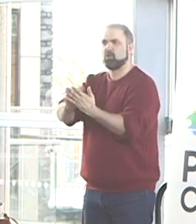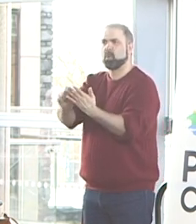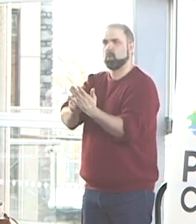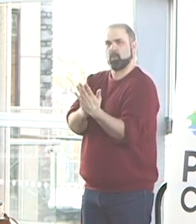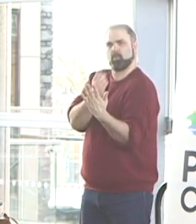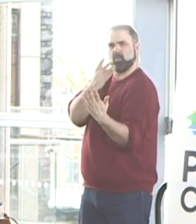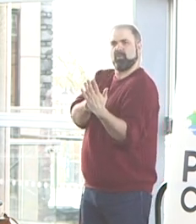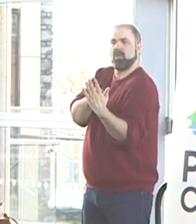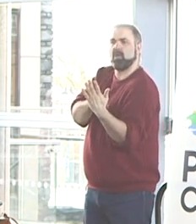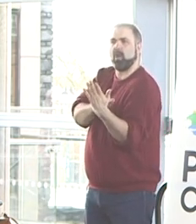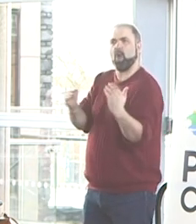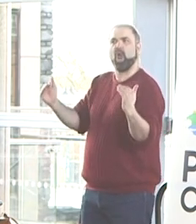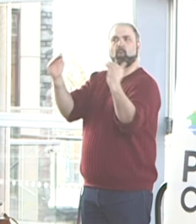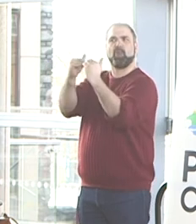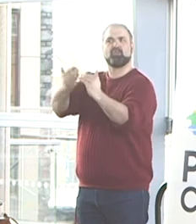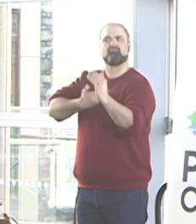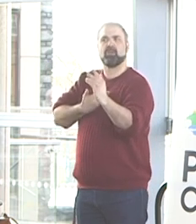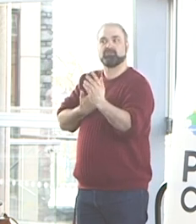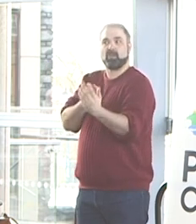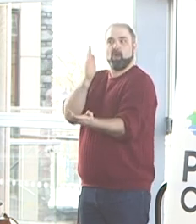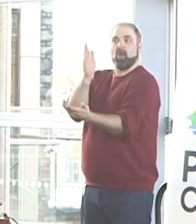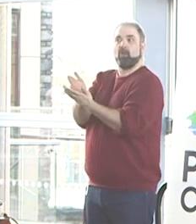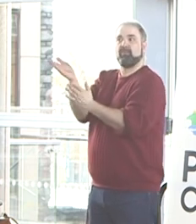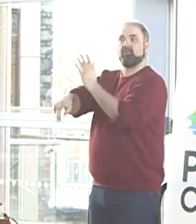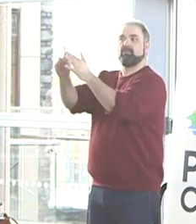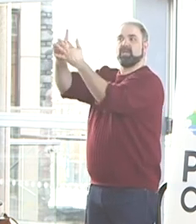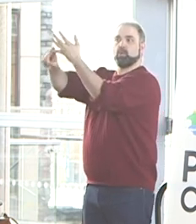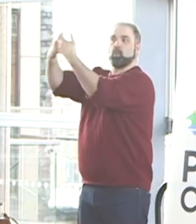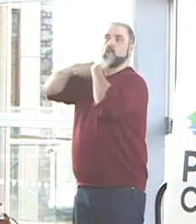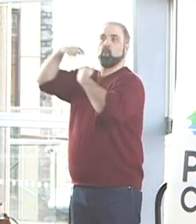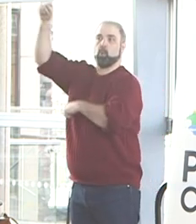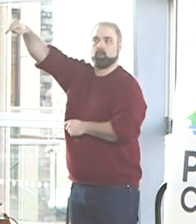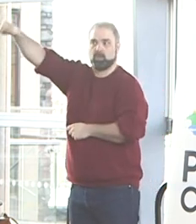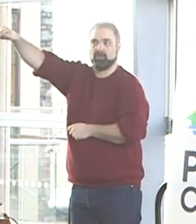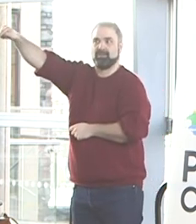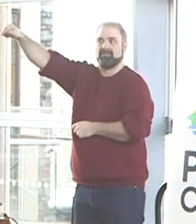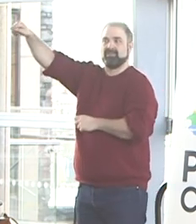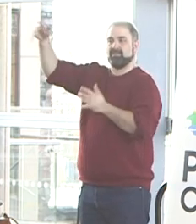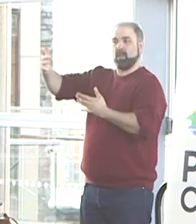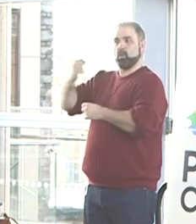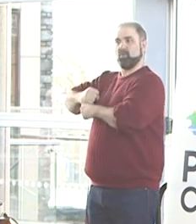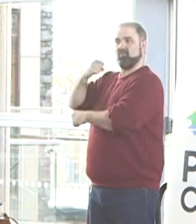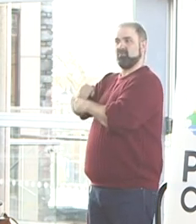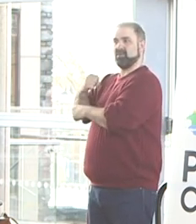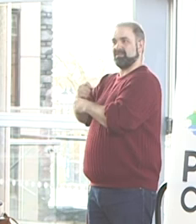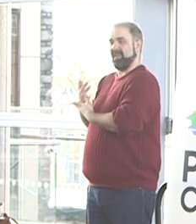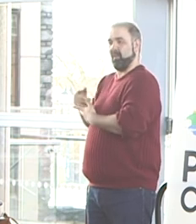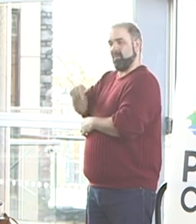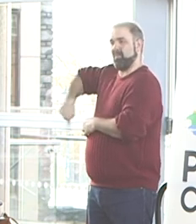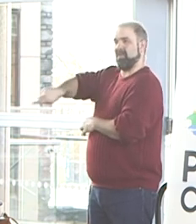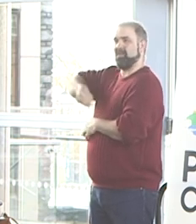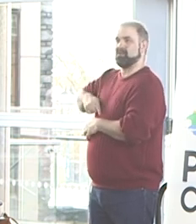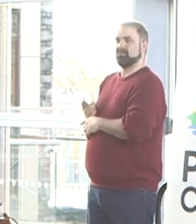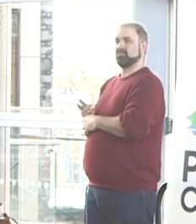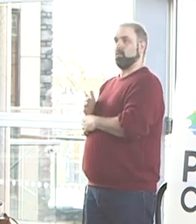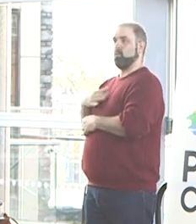our equality rights were in fact a product of European courts. And the current government has talked endlessly about